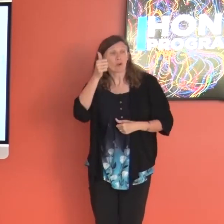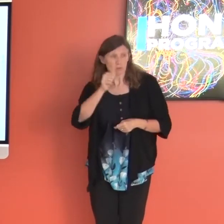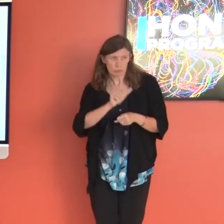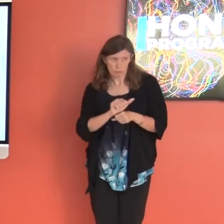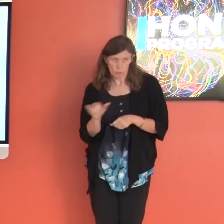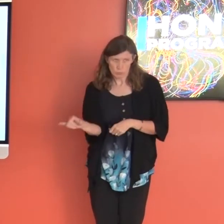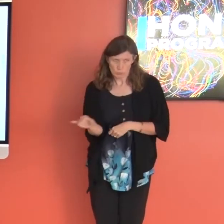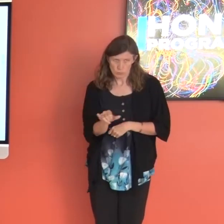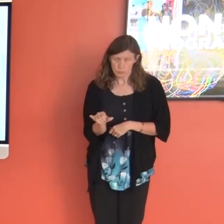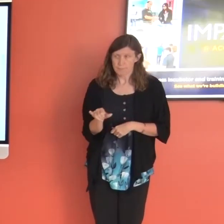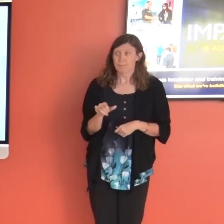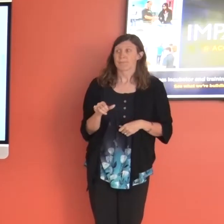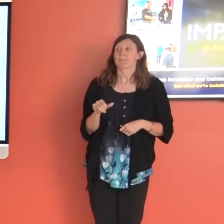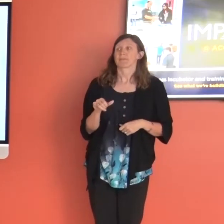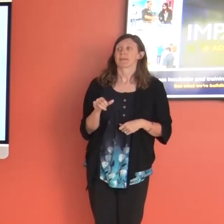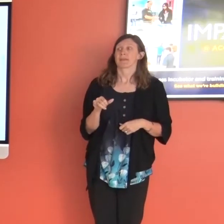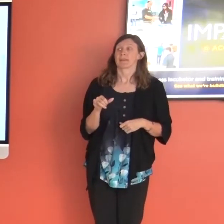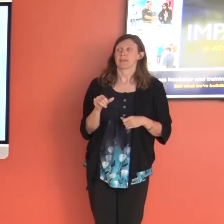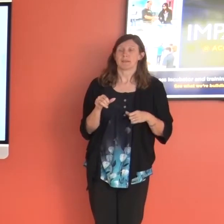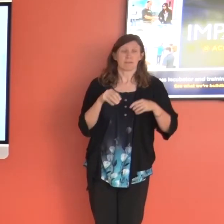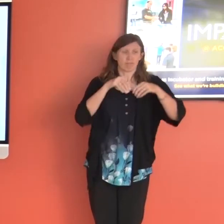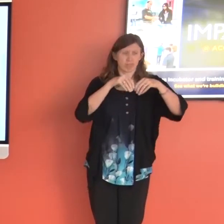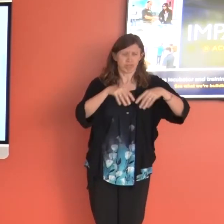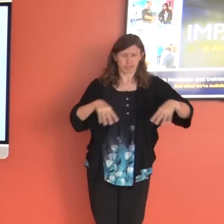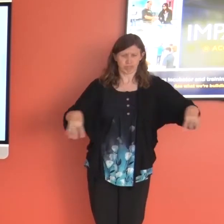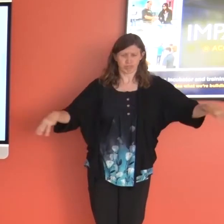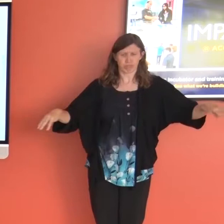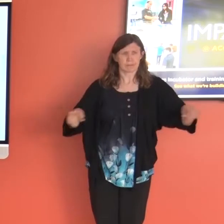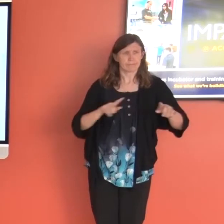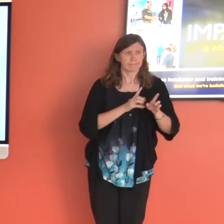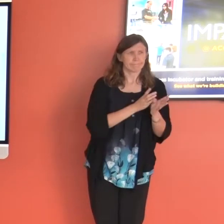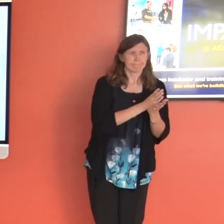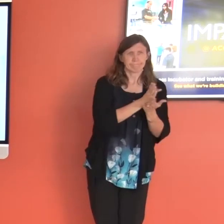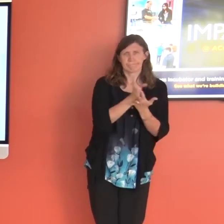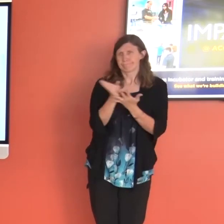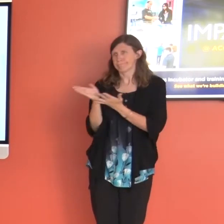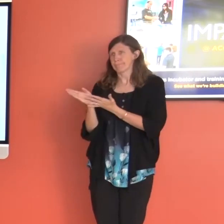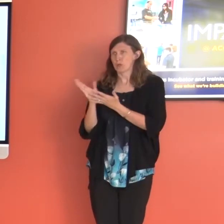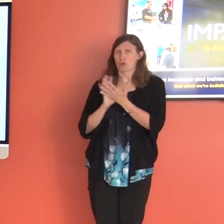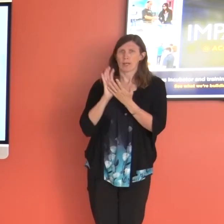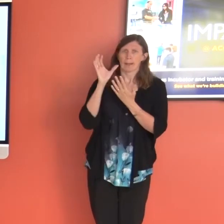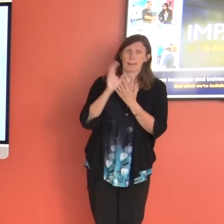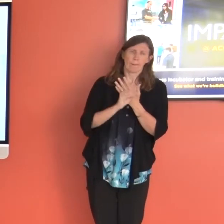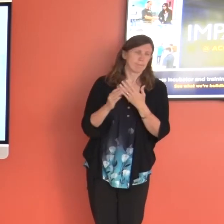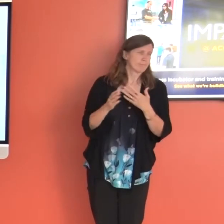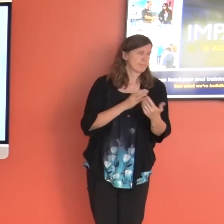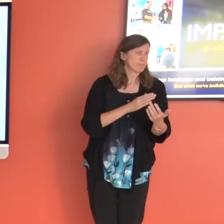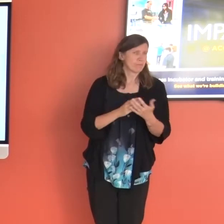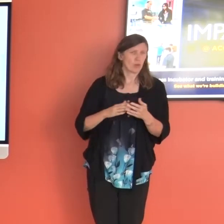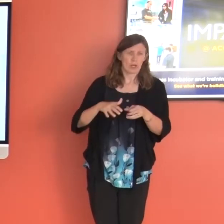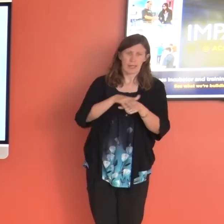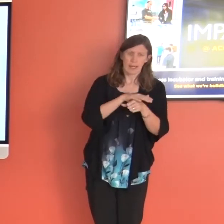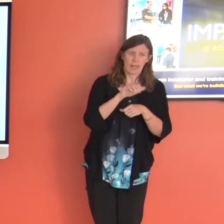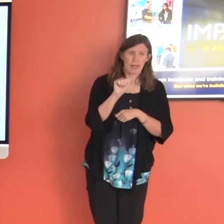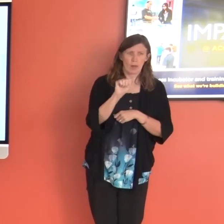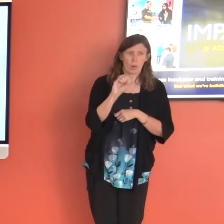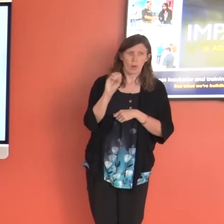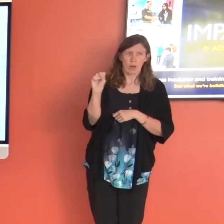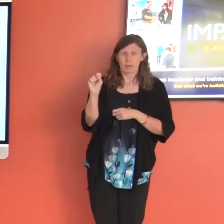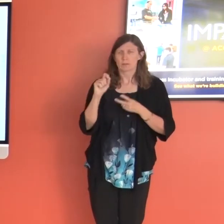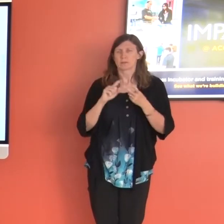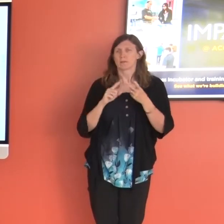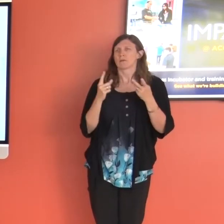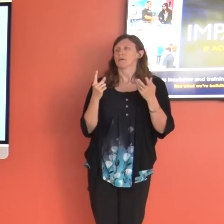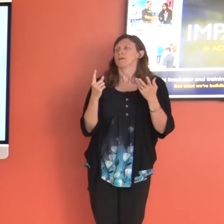So understanding this is across our curriculum, regardless of your discipline, regardless of your area of study, all of our students have to have that digital